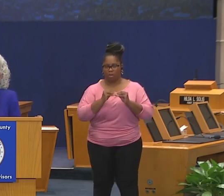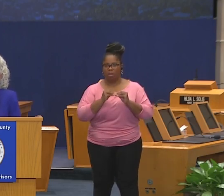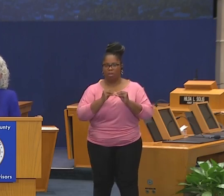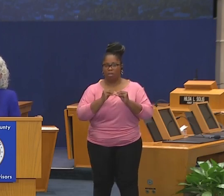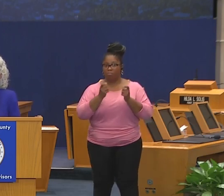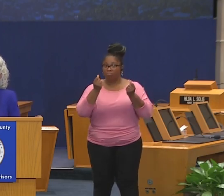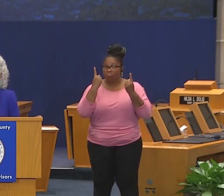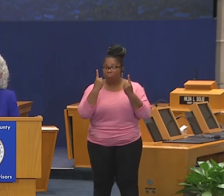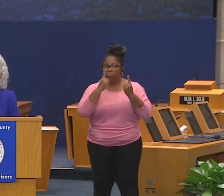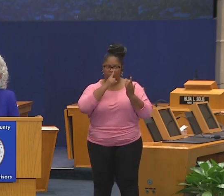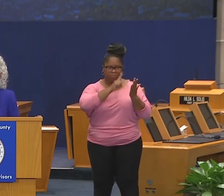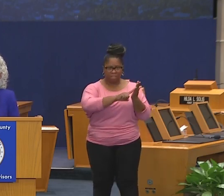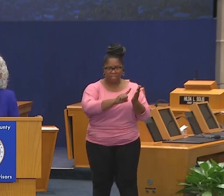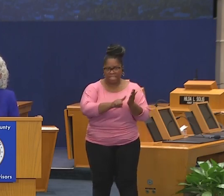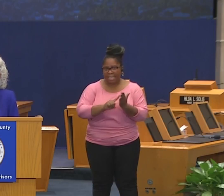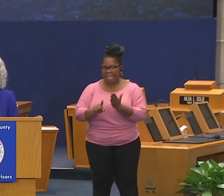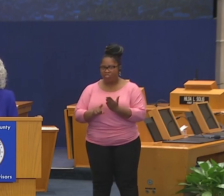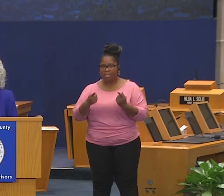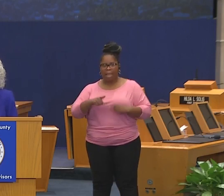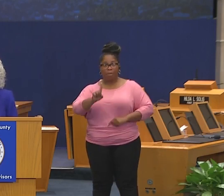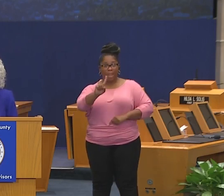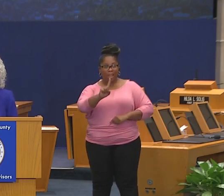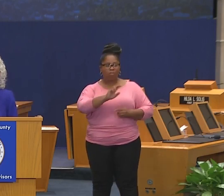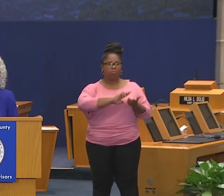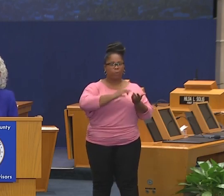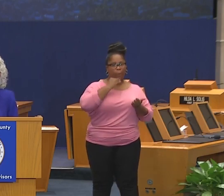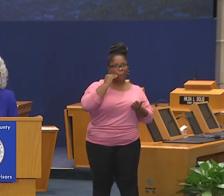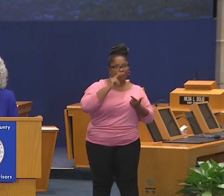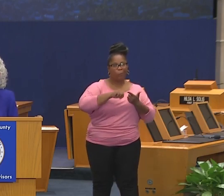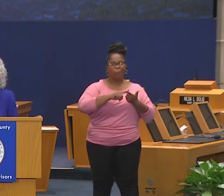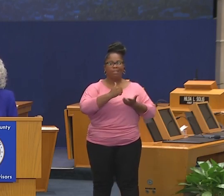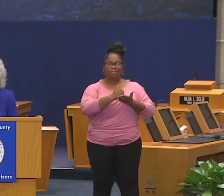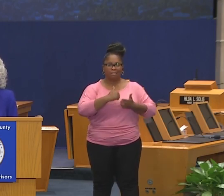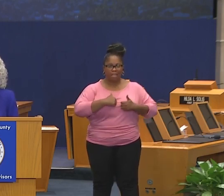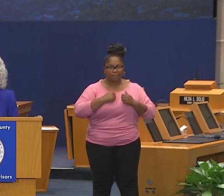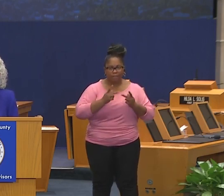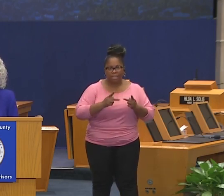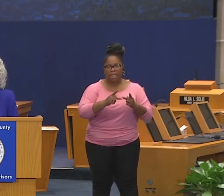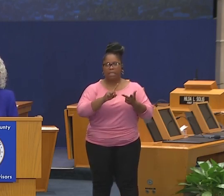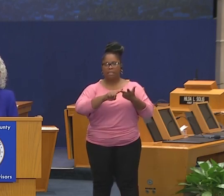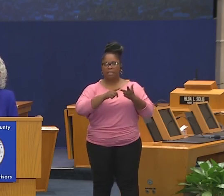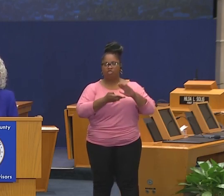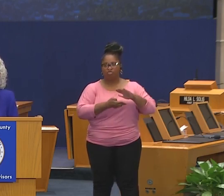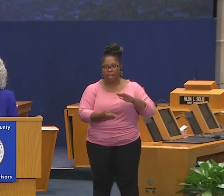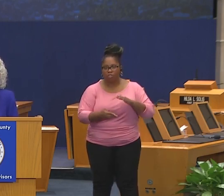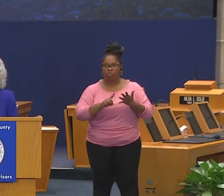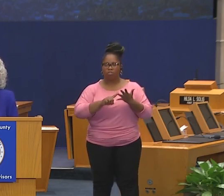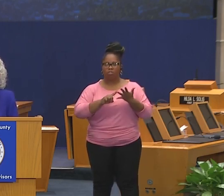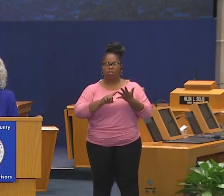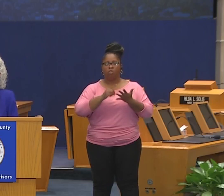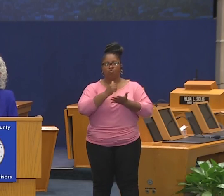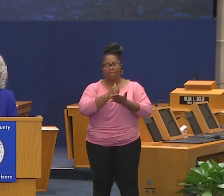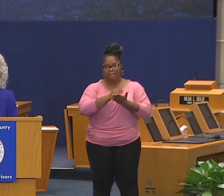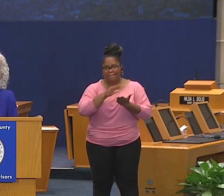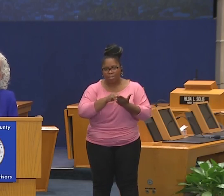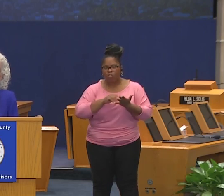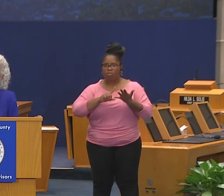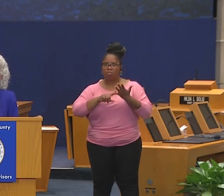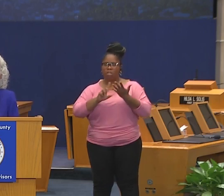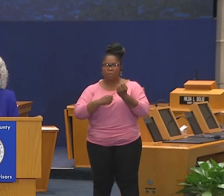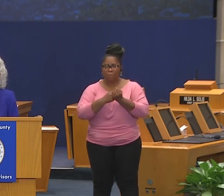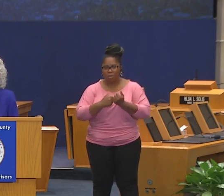these investigations are happening in nursing homes, assisted living facilities, shelters, treatment centers, supportive